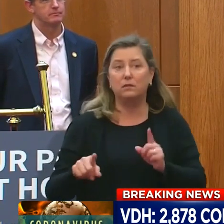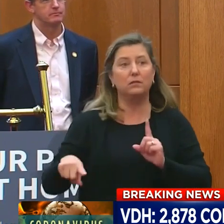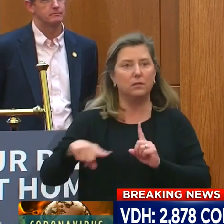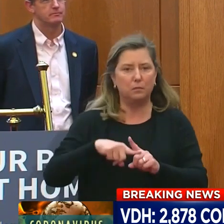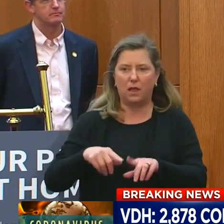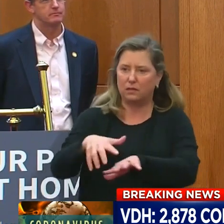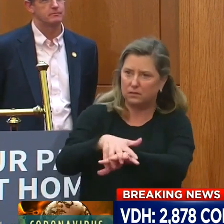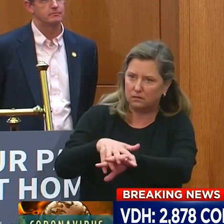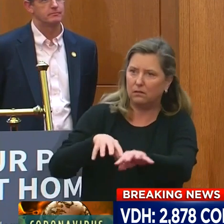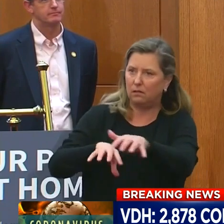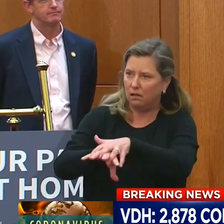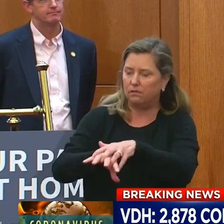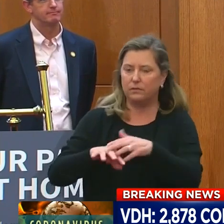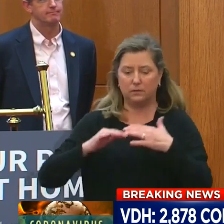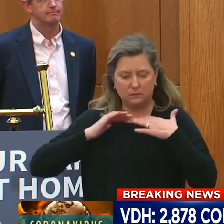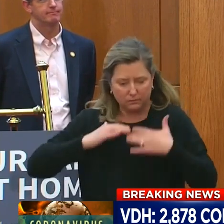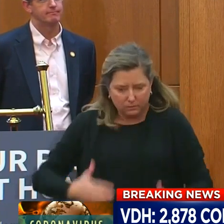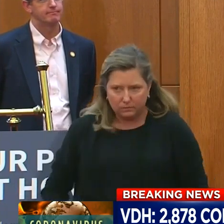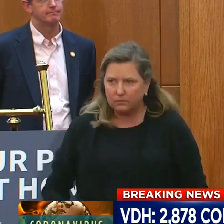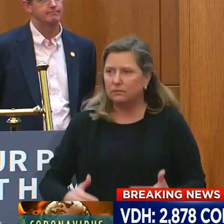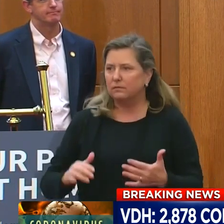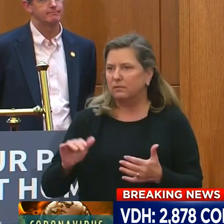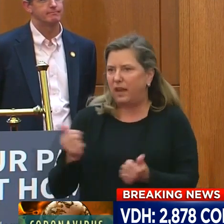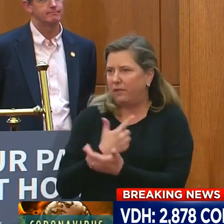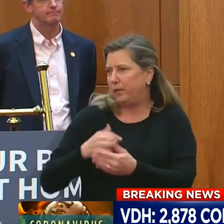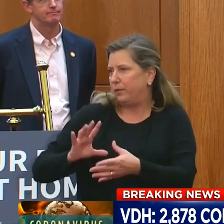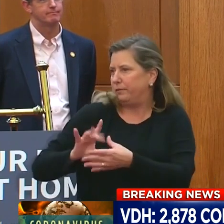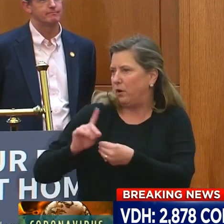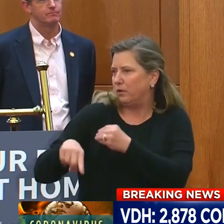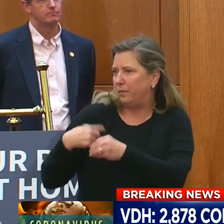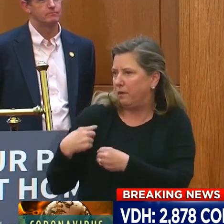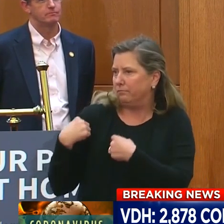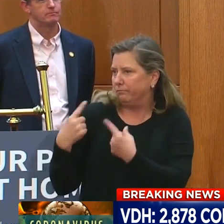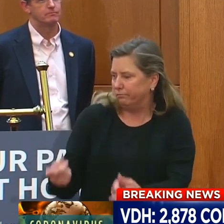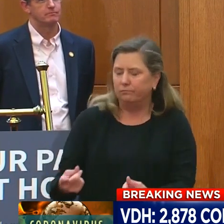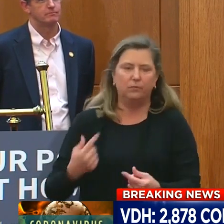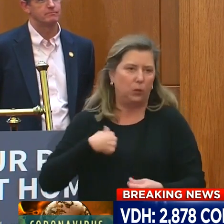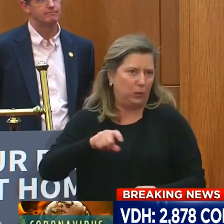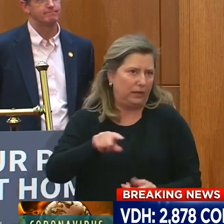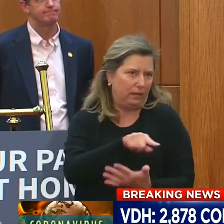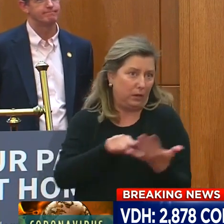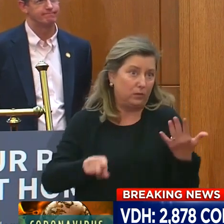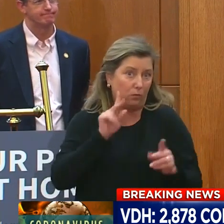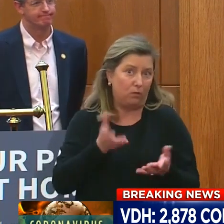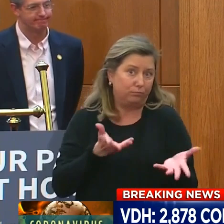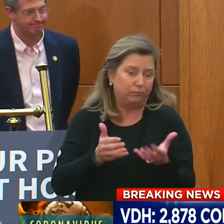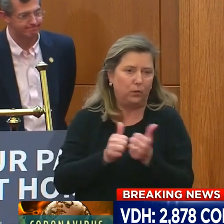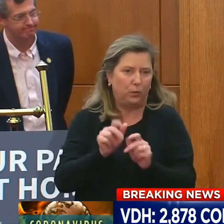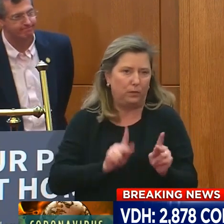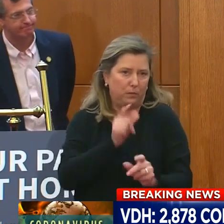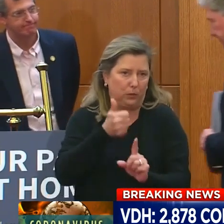other personal protective equipment that has been mentioned and is so vitally needed on the front lines. Thank you.